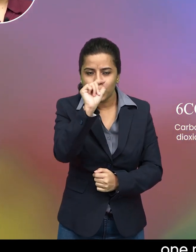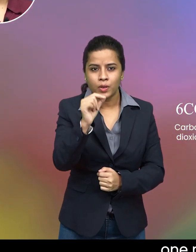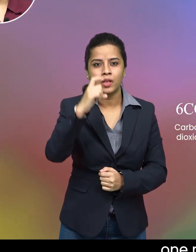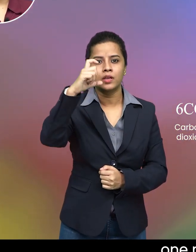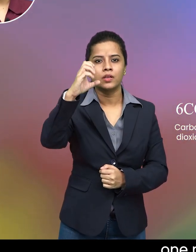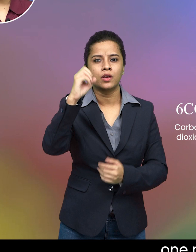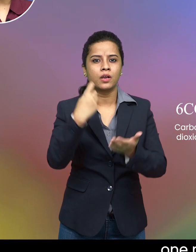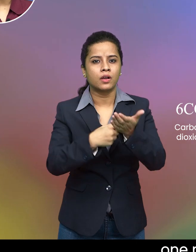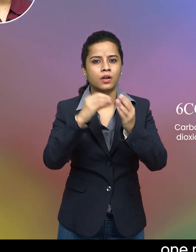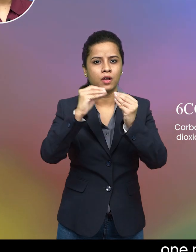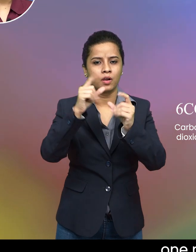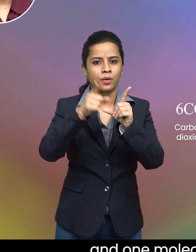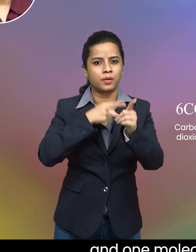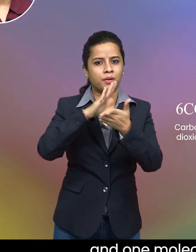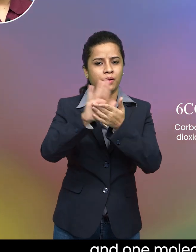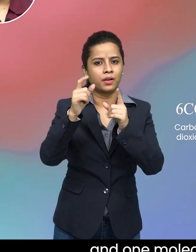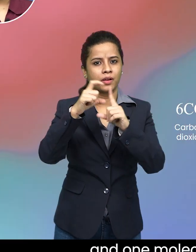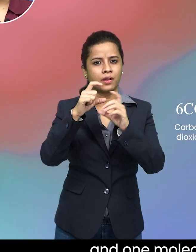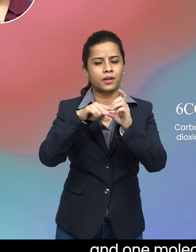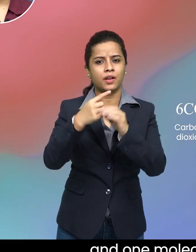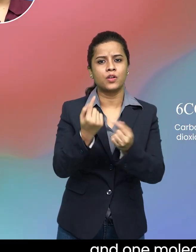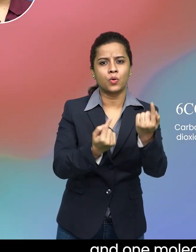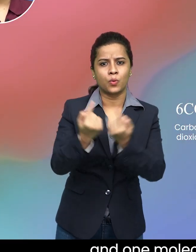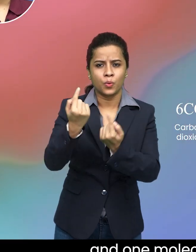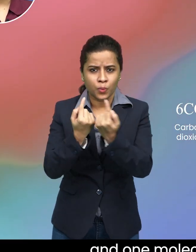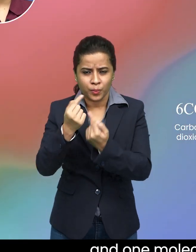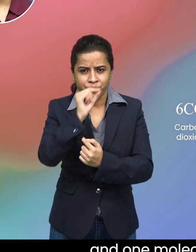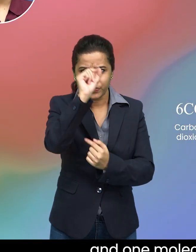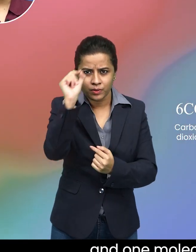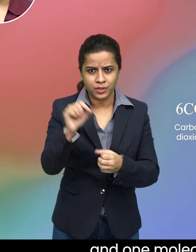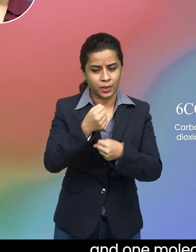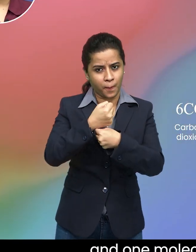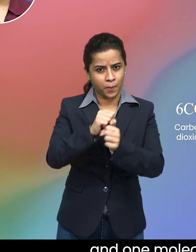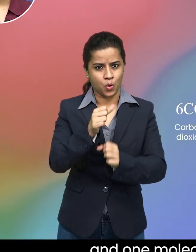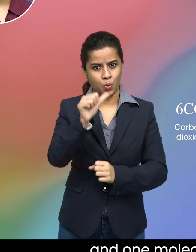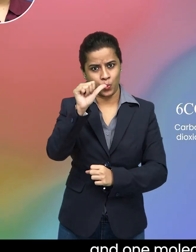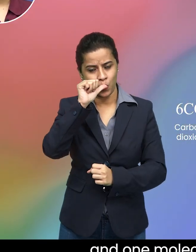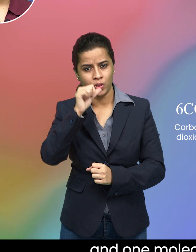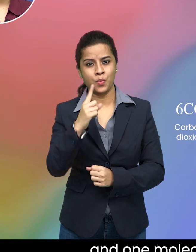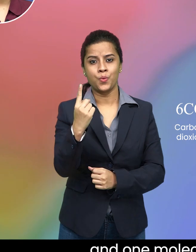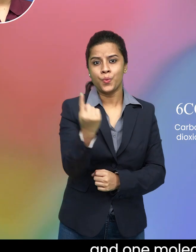one molecule of water and one molecule of oxygen is produced.